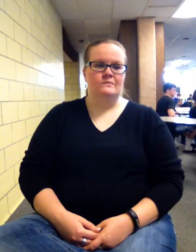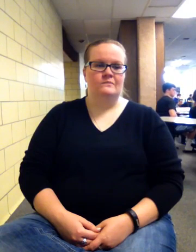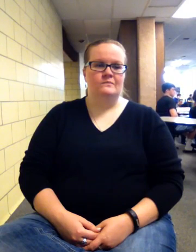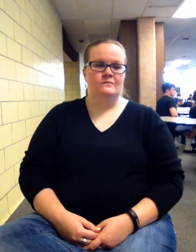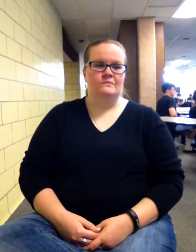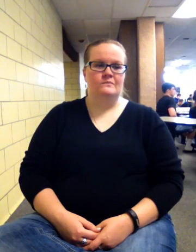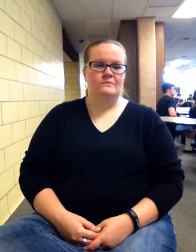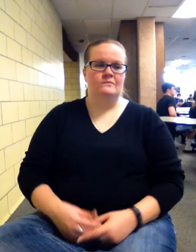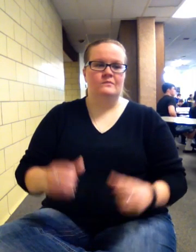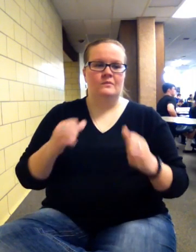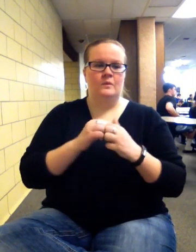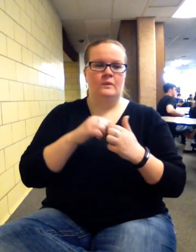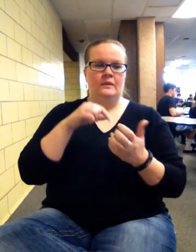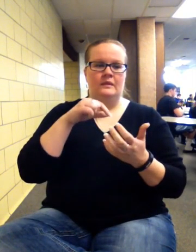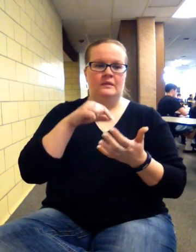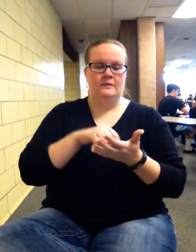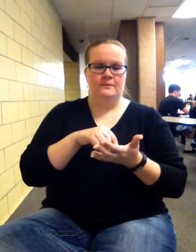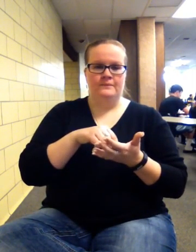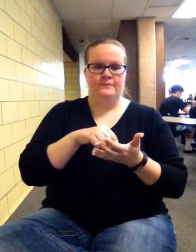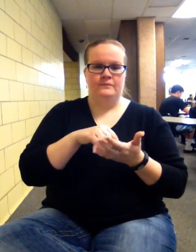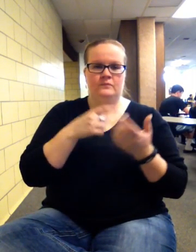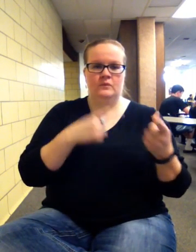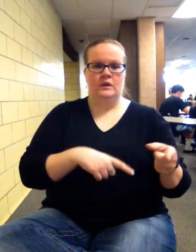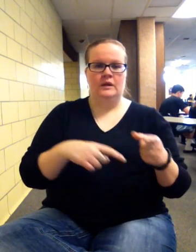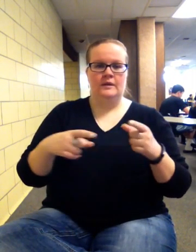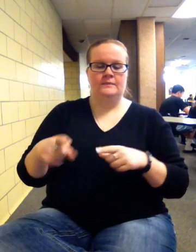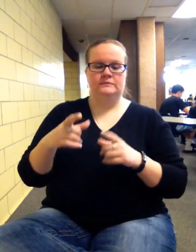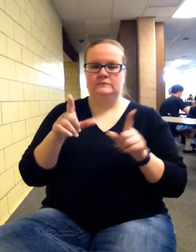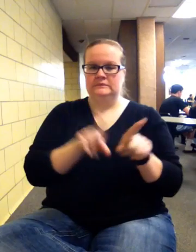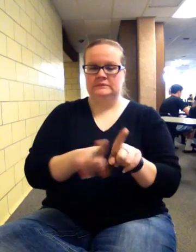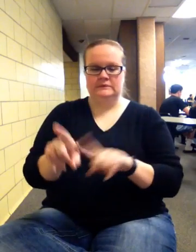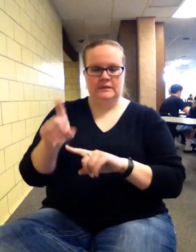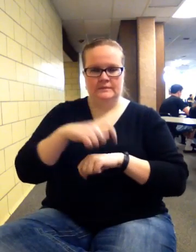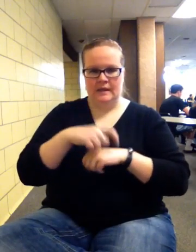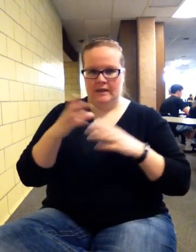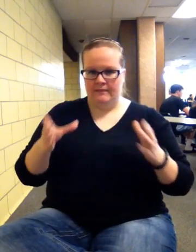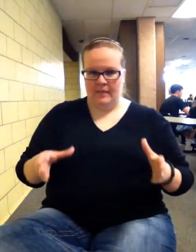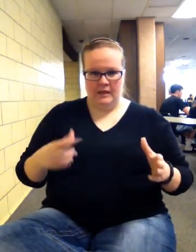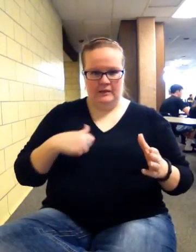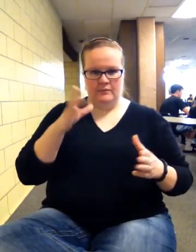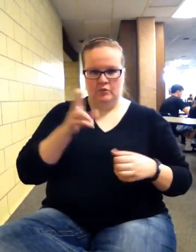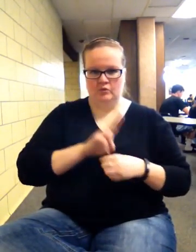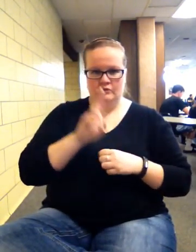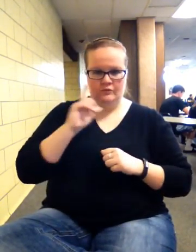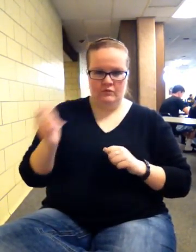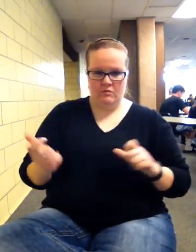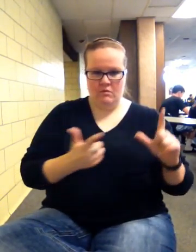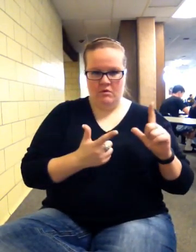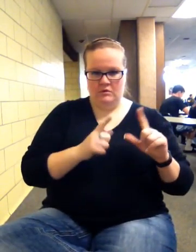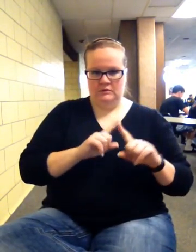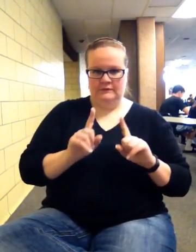So at discounted payback period, what's happening, same timeline. I'm going to use the same timeline for all five different ways that we're going to evaluate projects.